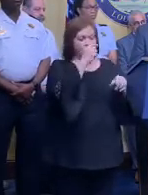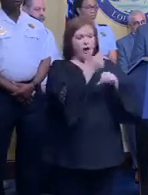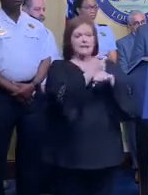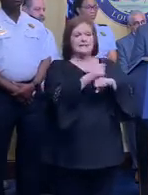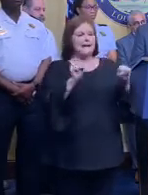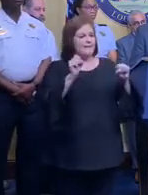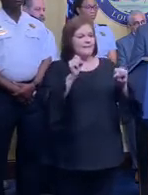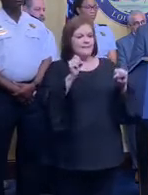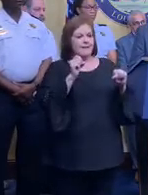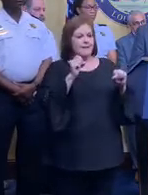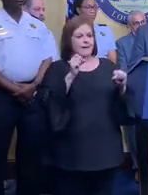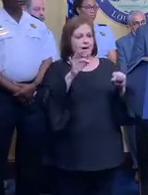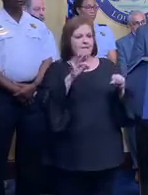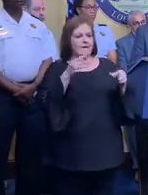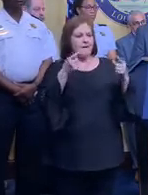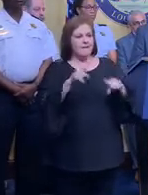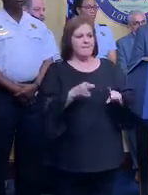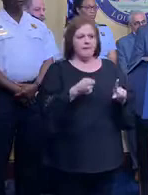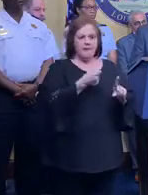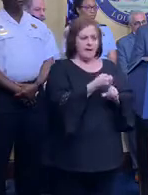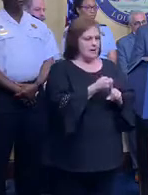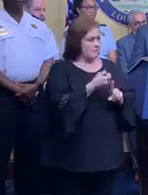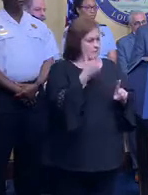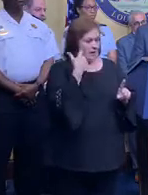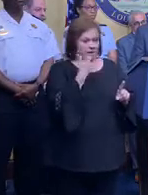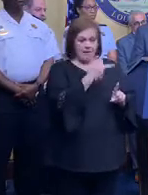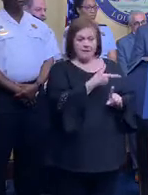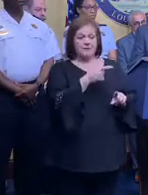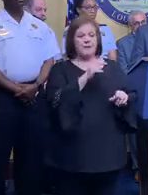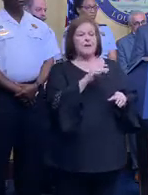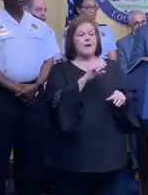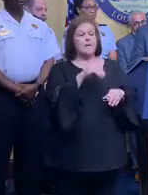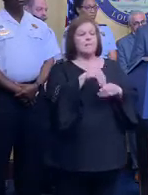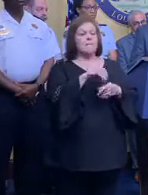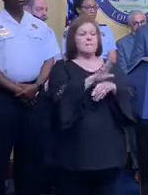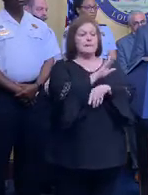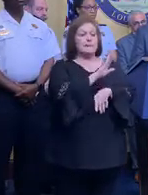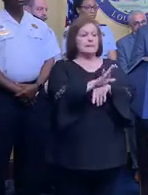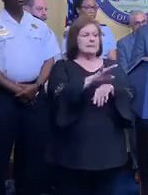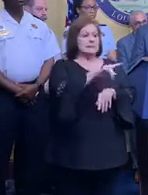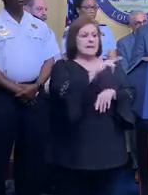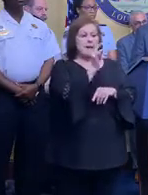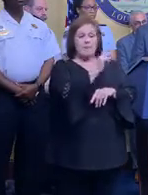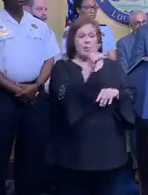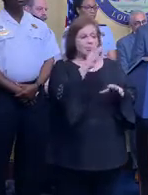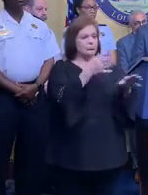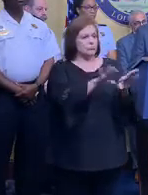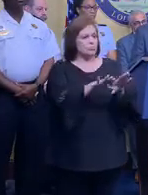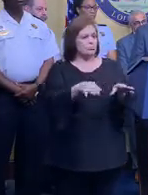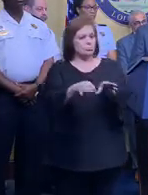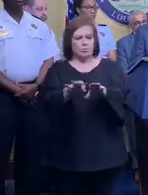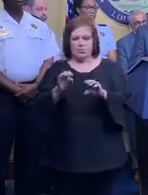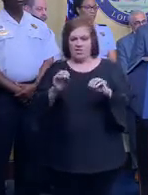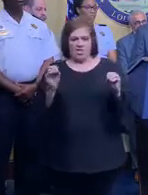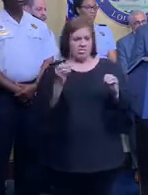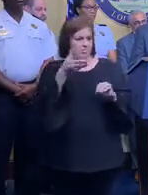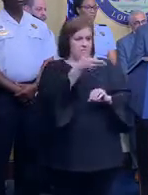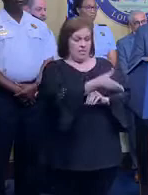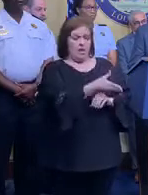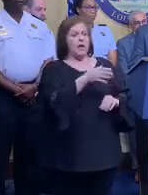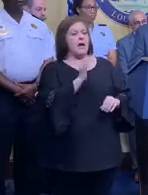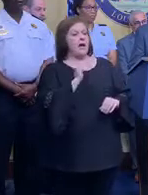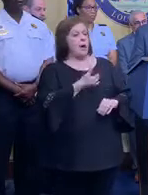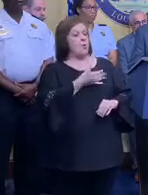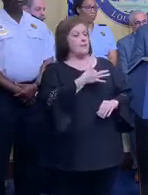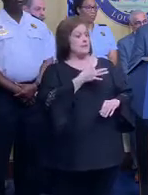terminal will be evacuated. There will be no food or retail services available to the public, and any staff present will be